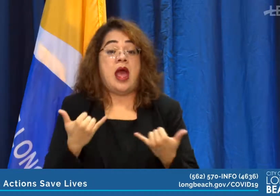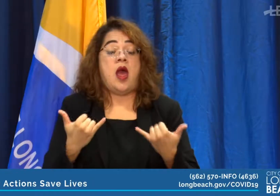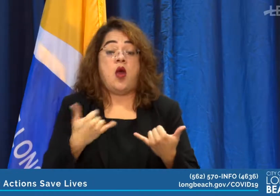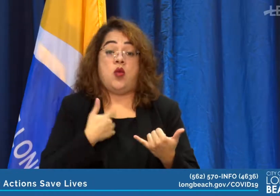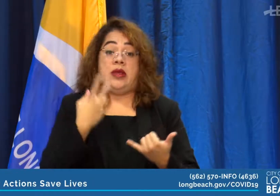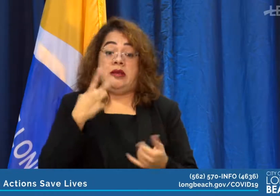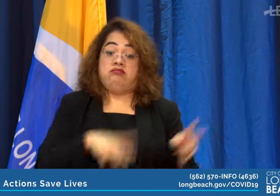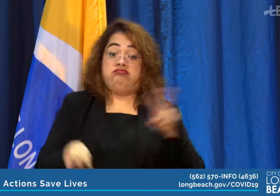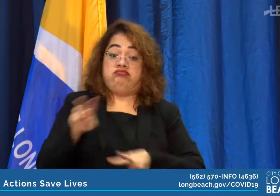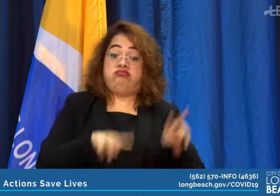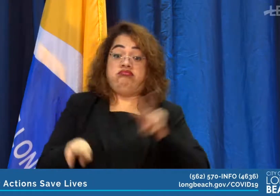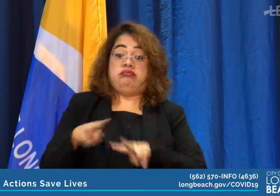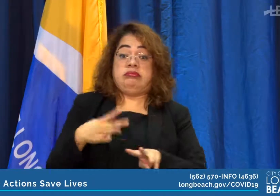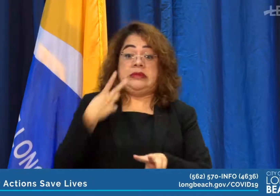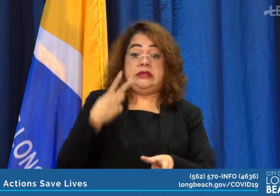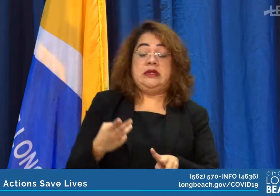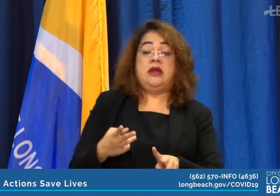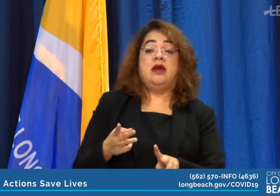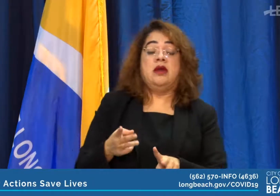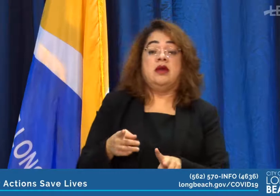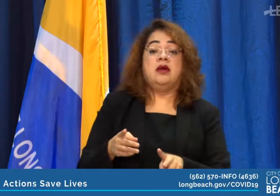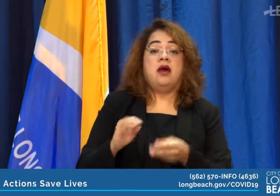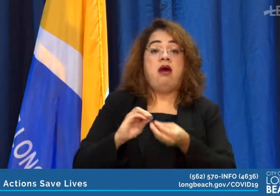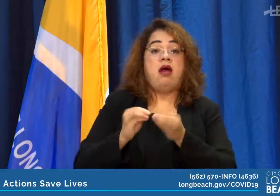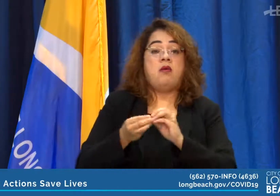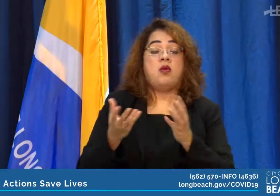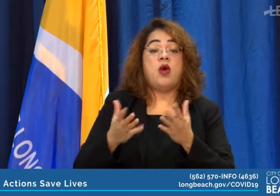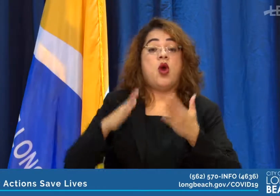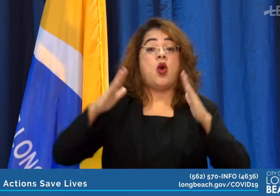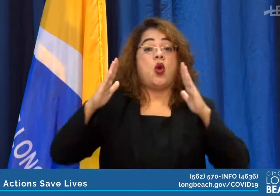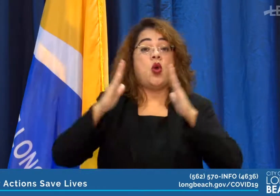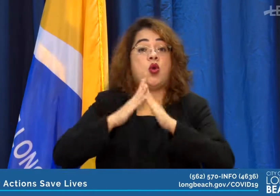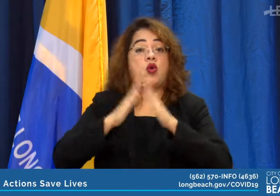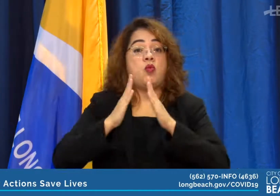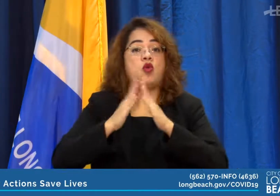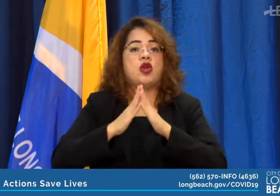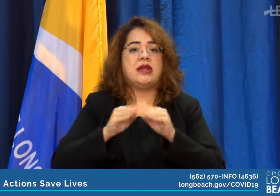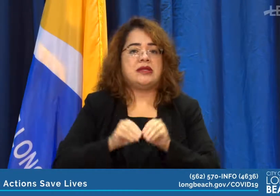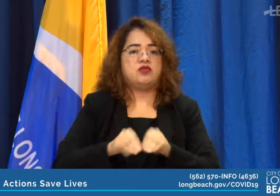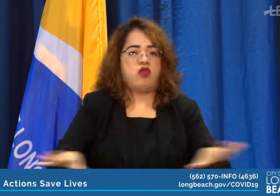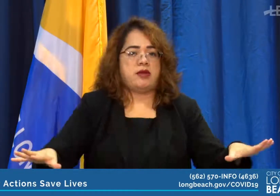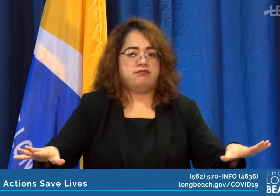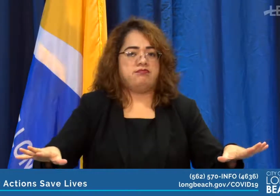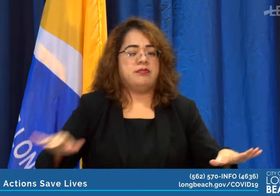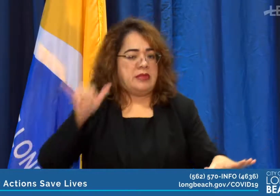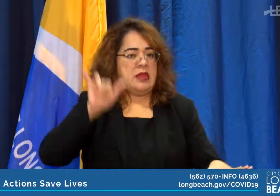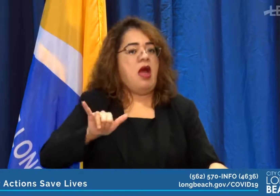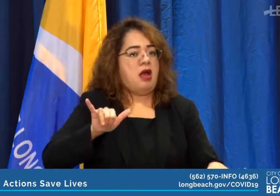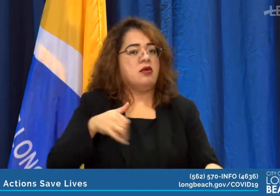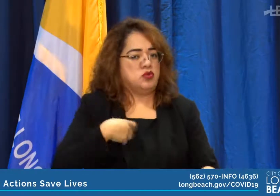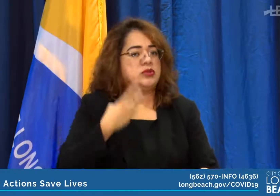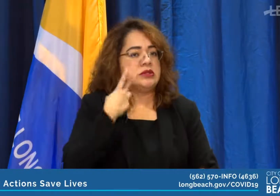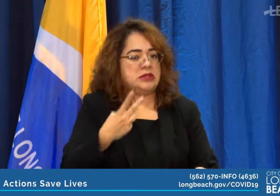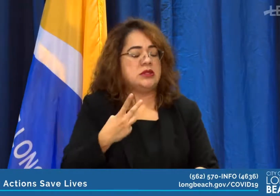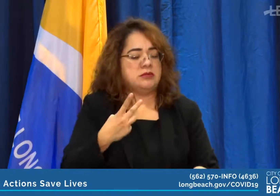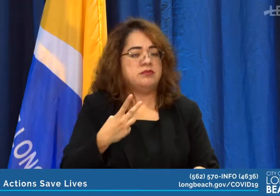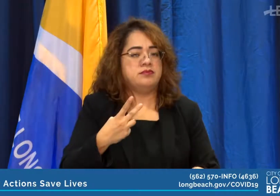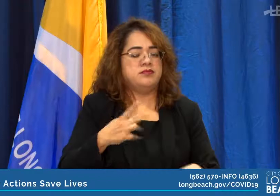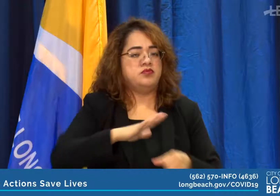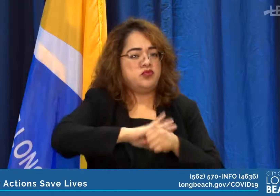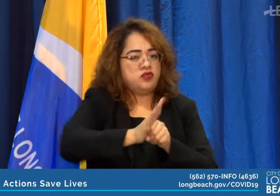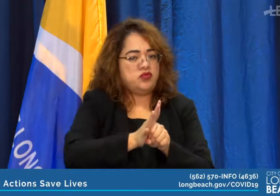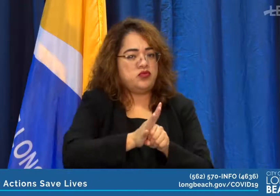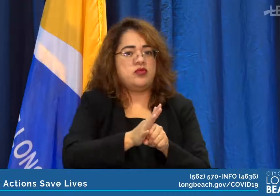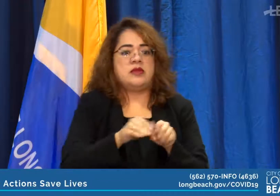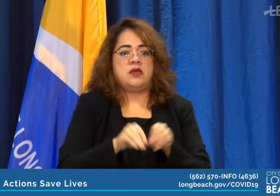as the community spread continues with the coronavirus, we are seeing